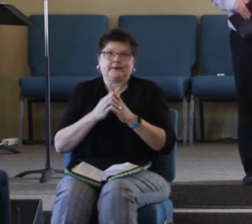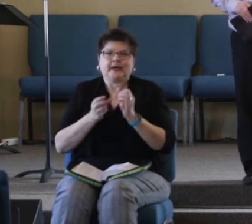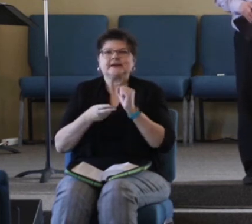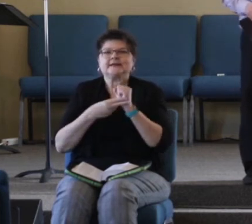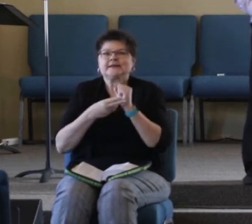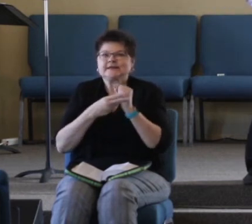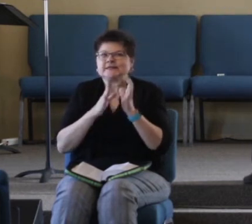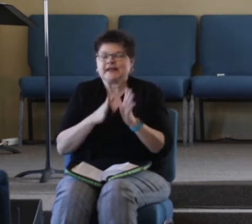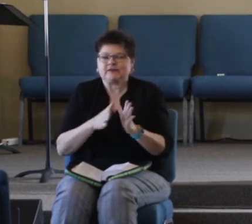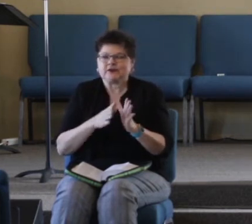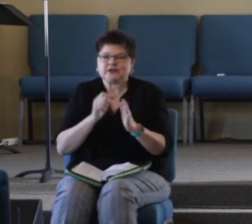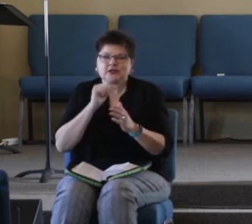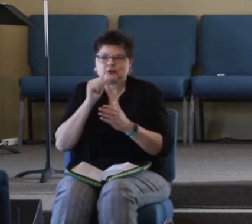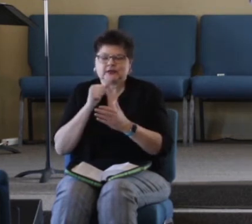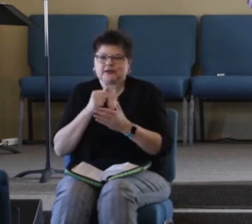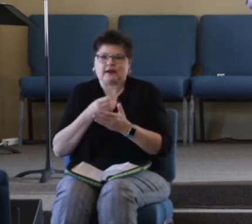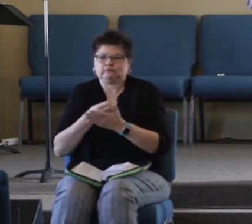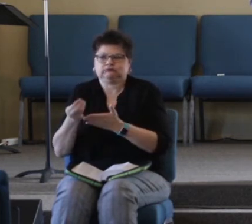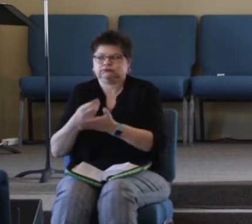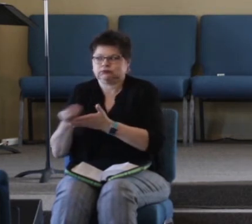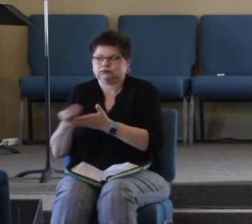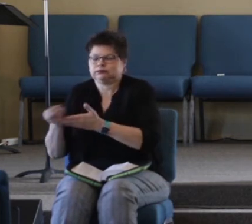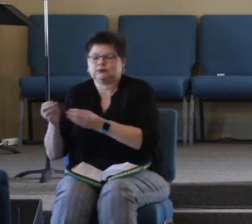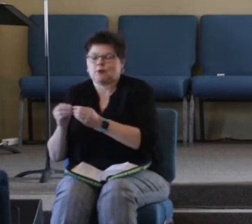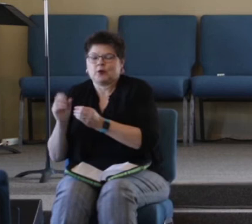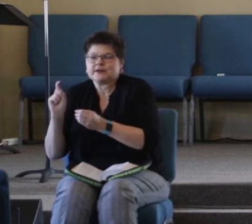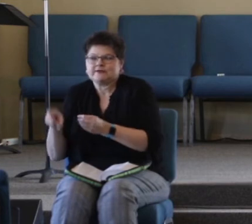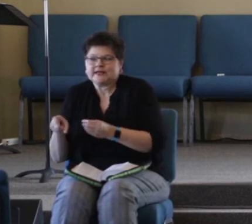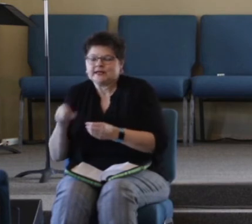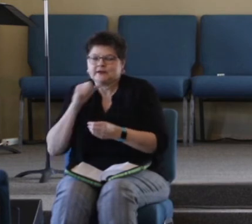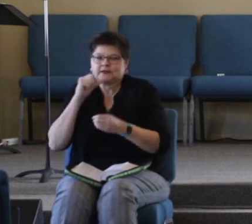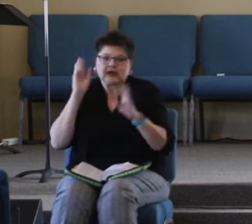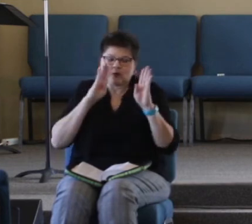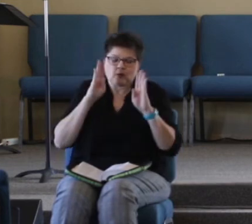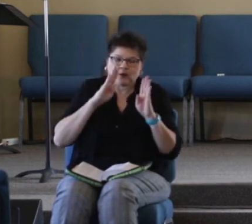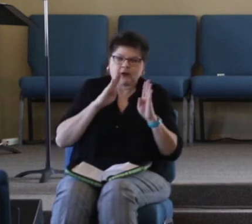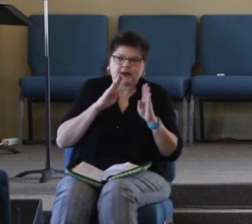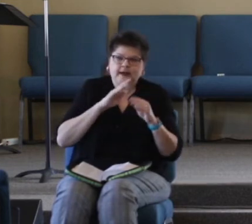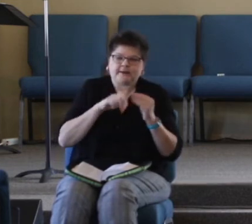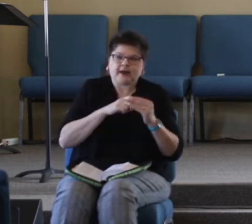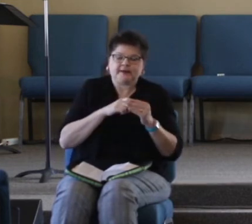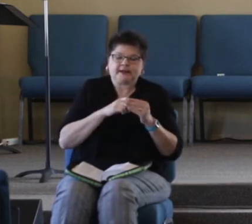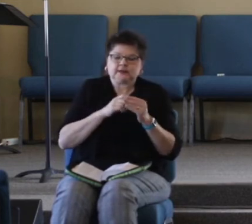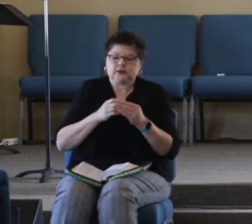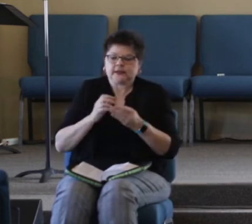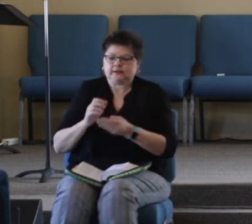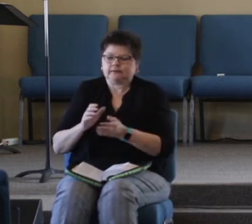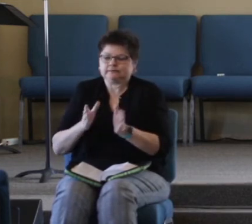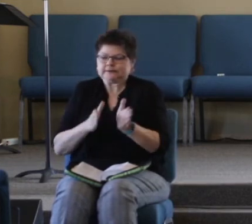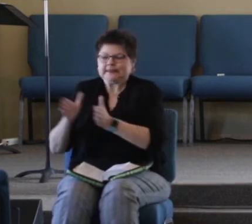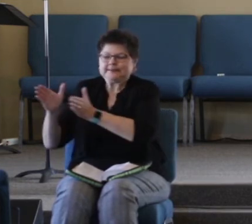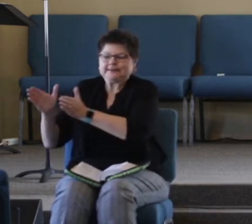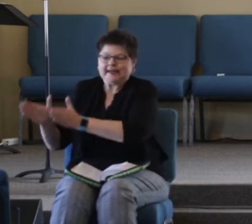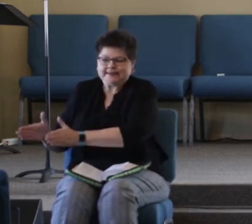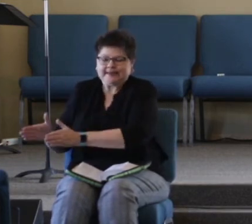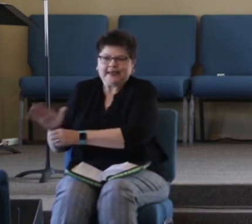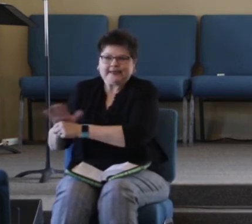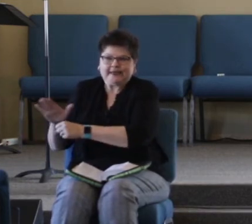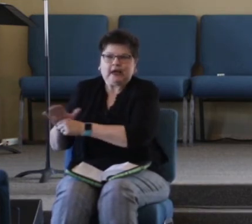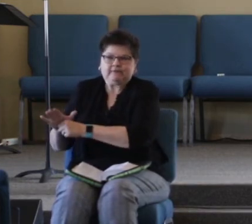that you didn't spend more than you needed to, that you didn't worry about because you'd set aside just in